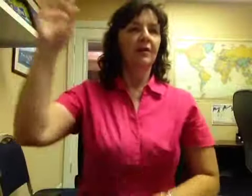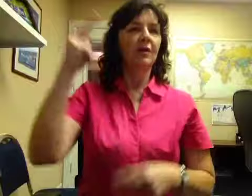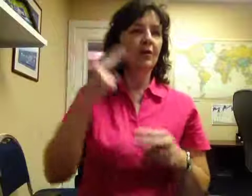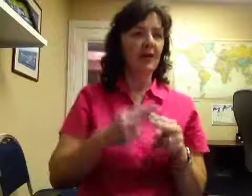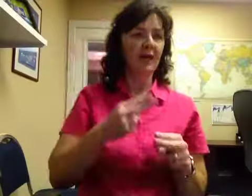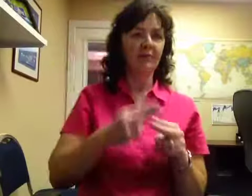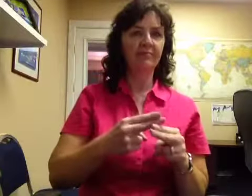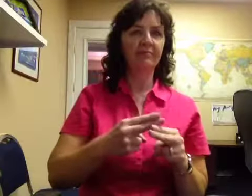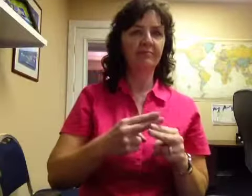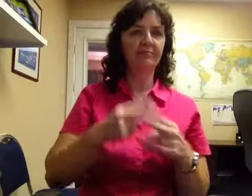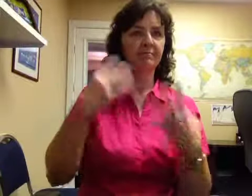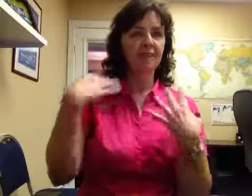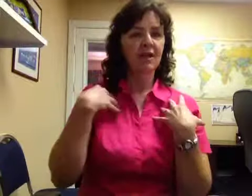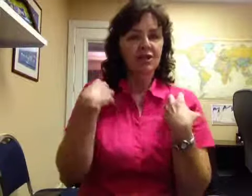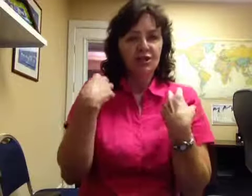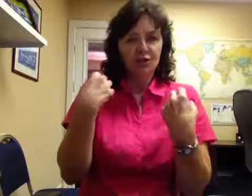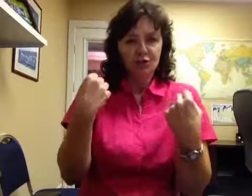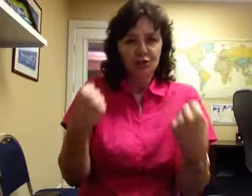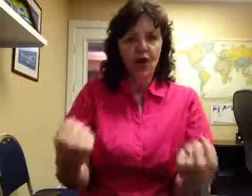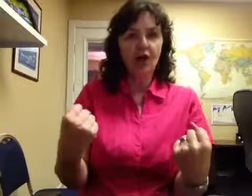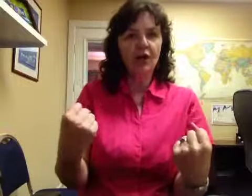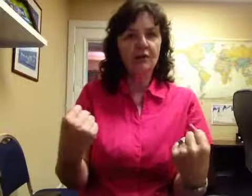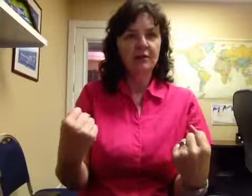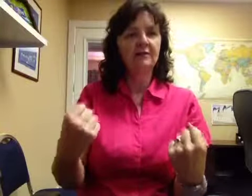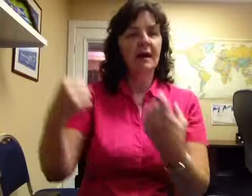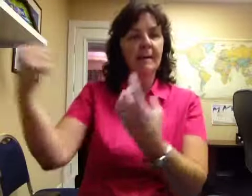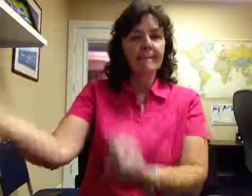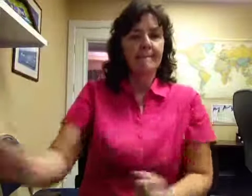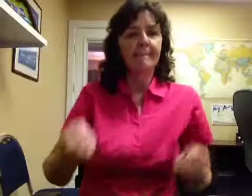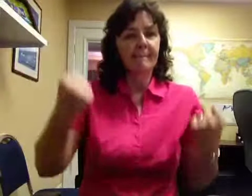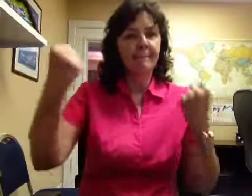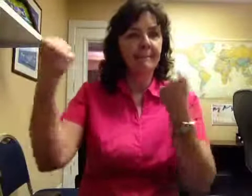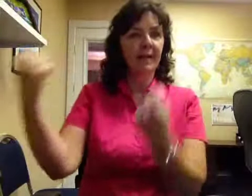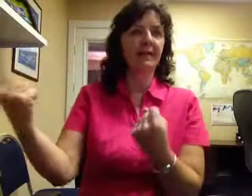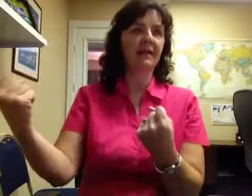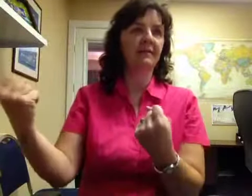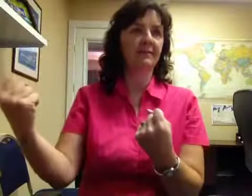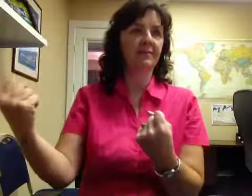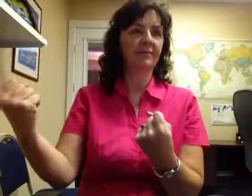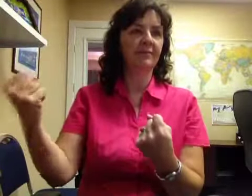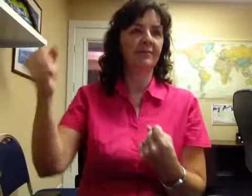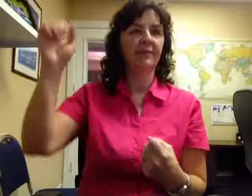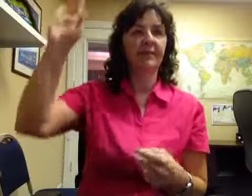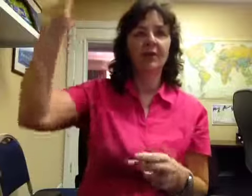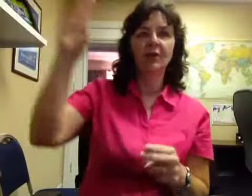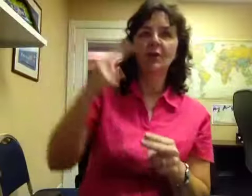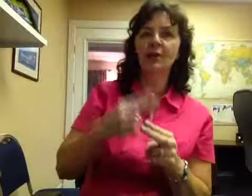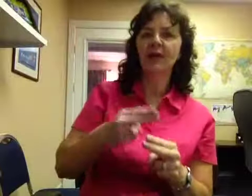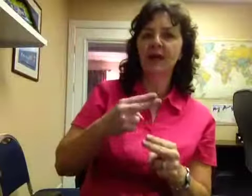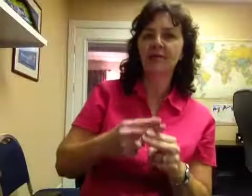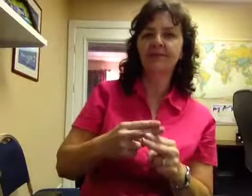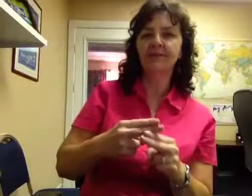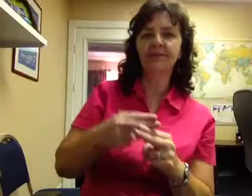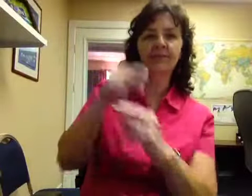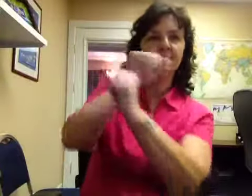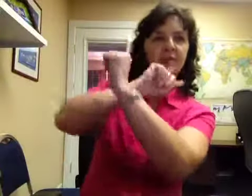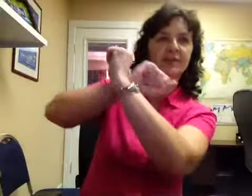Your name, strong, mighty. Your name,